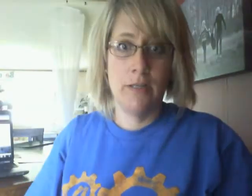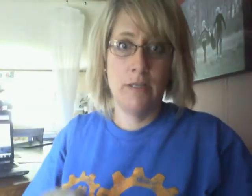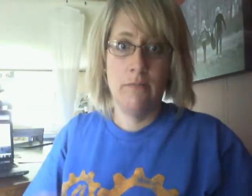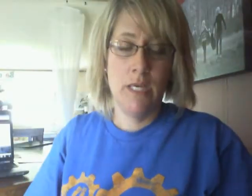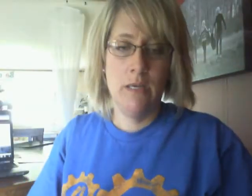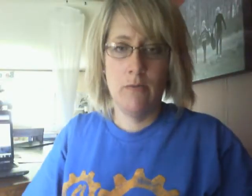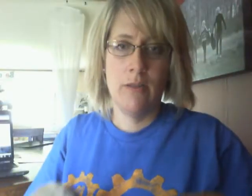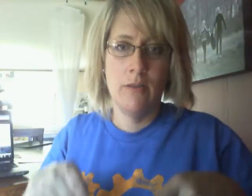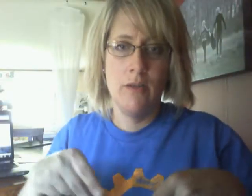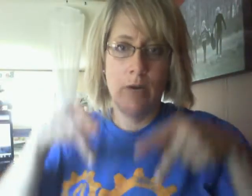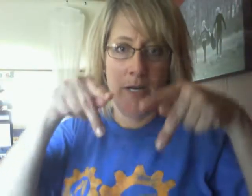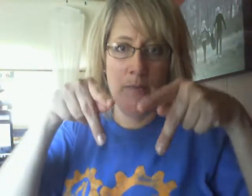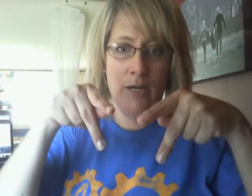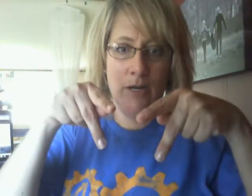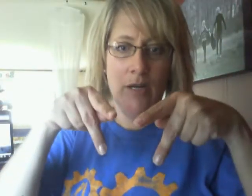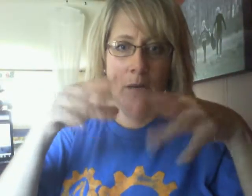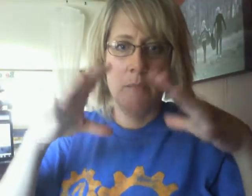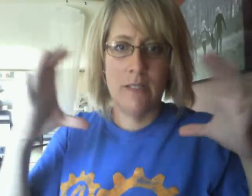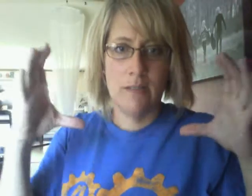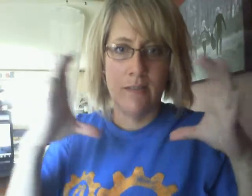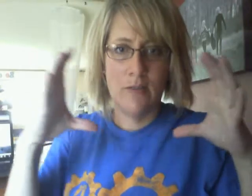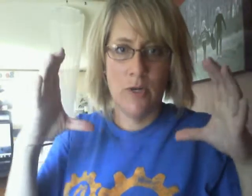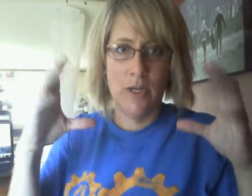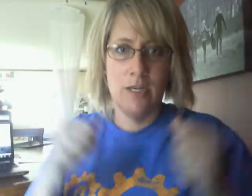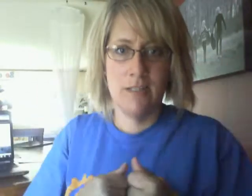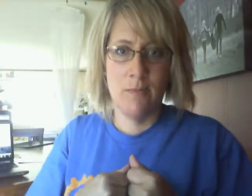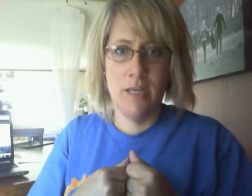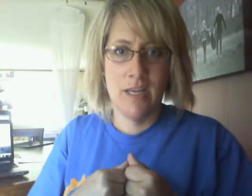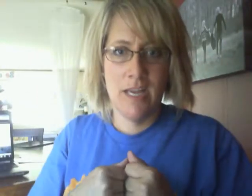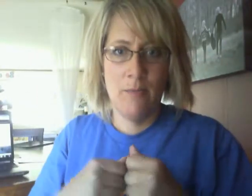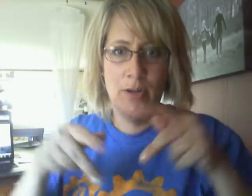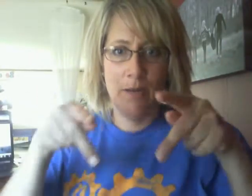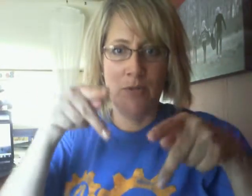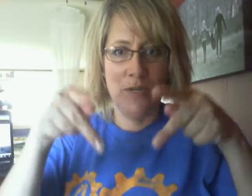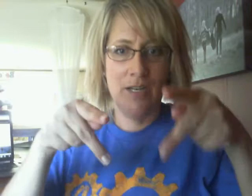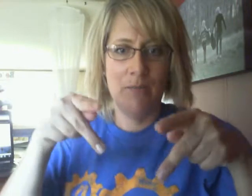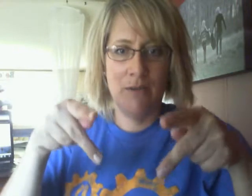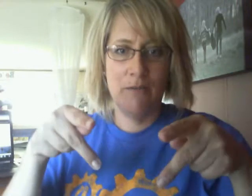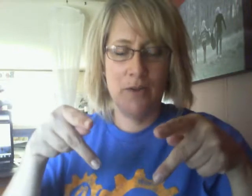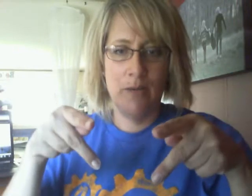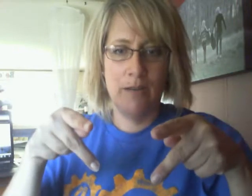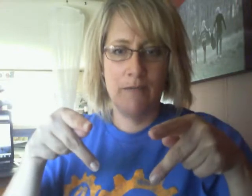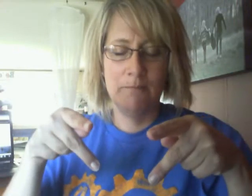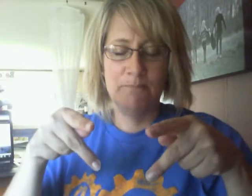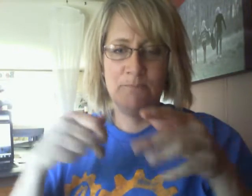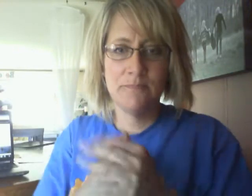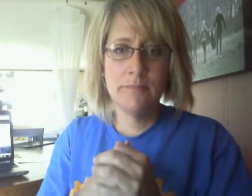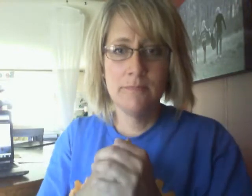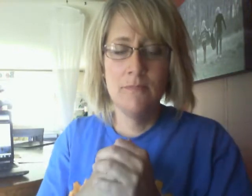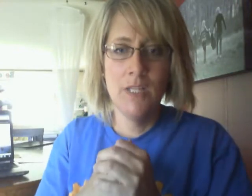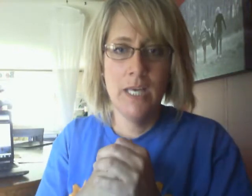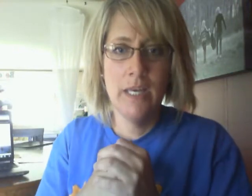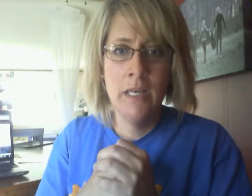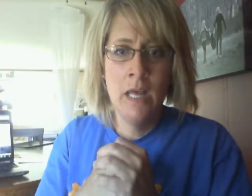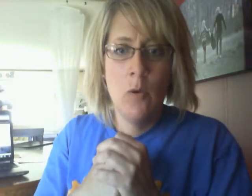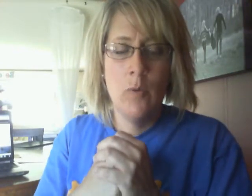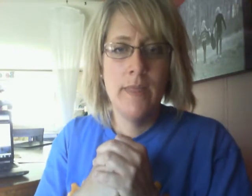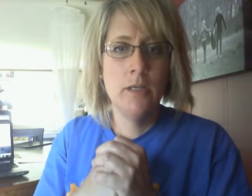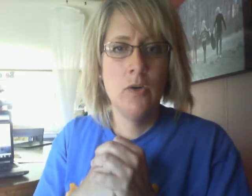of me rather than right up here. But since this is where you can see me in the camera, I'm doing it up here for your benefit. Okay. One thing to know about